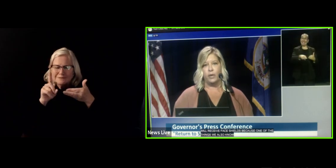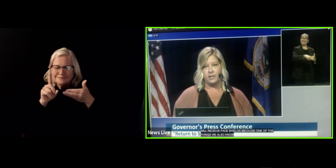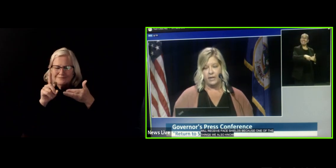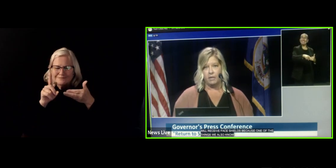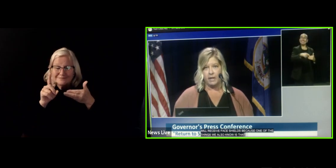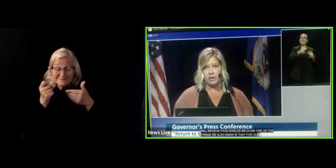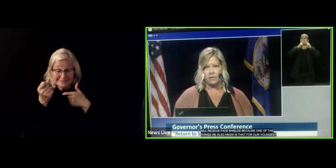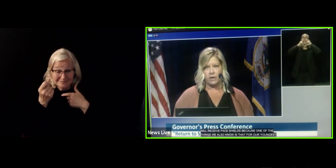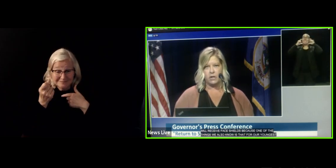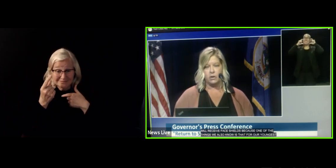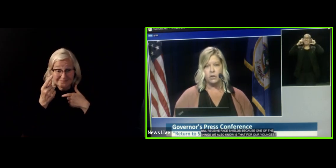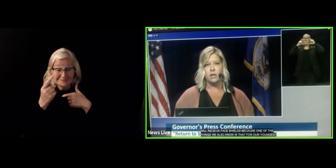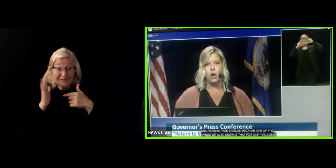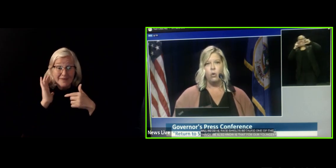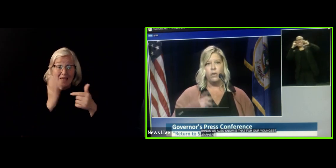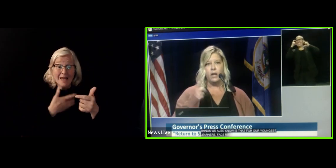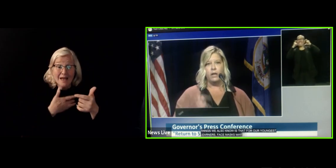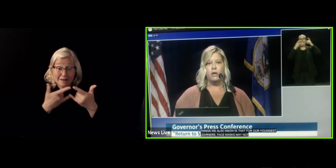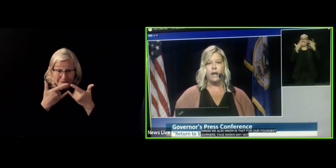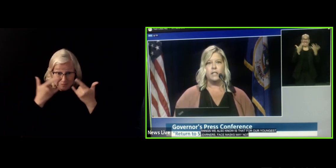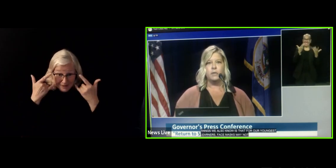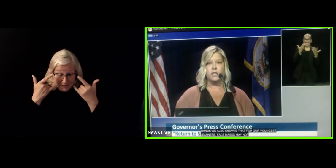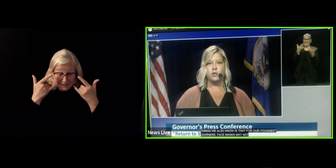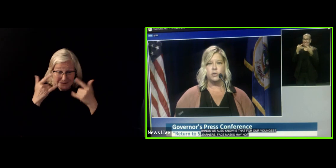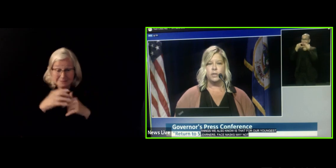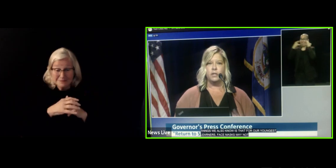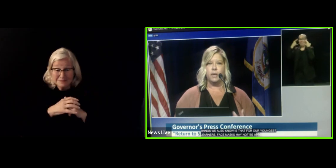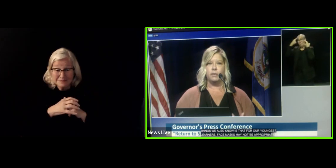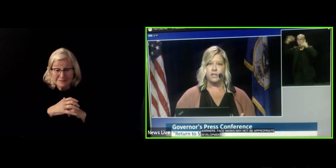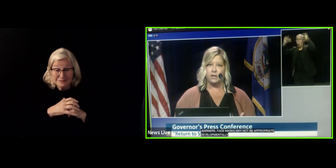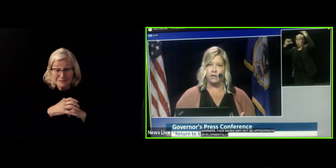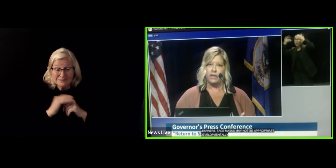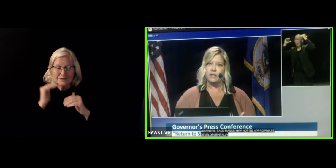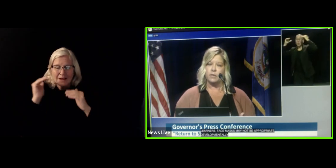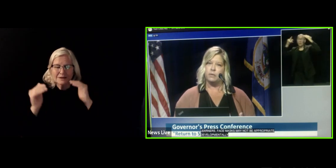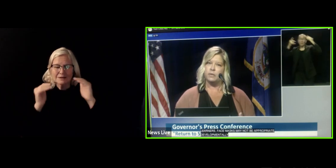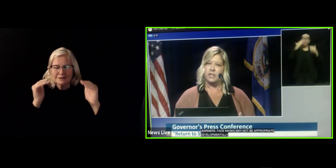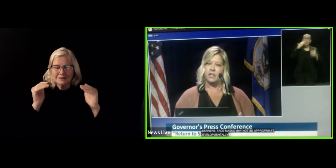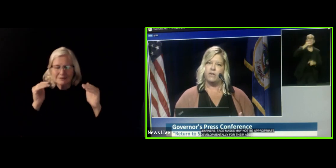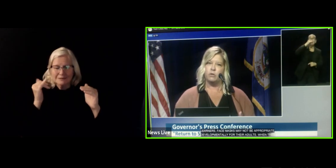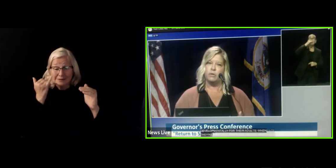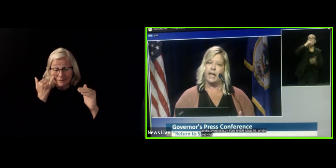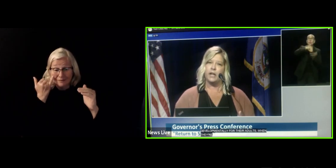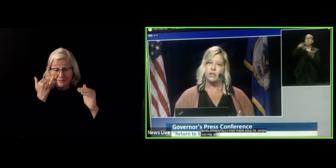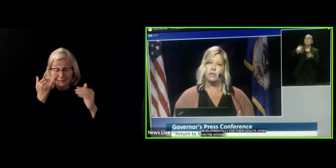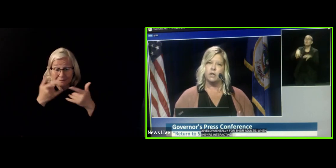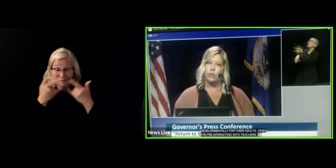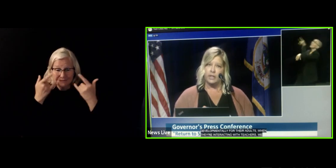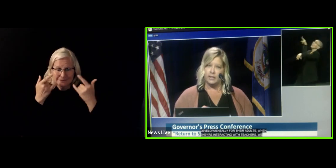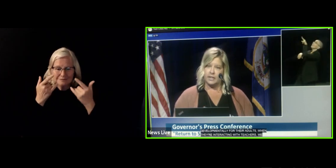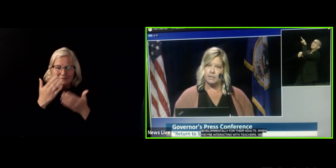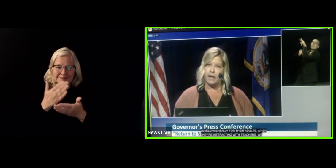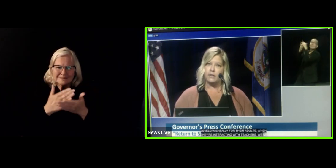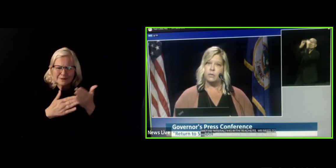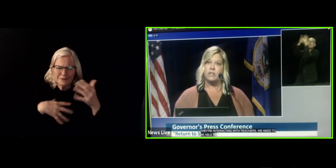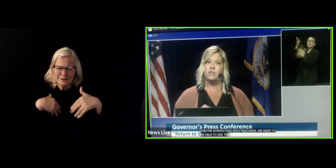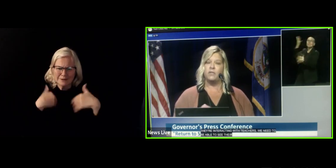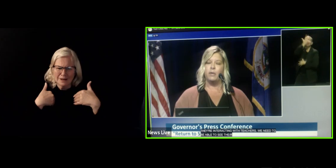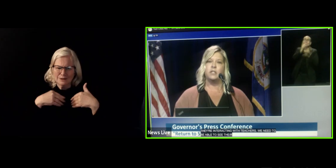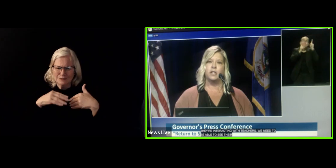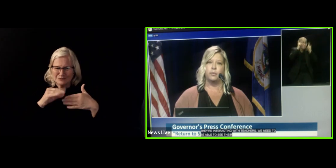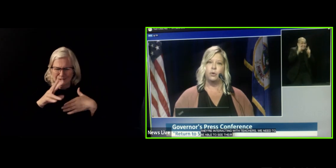appropriate developmentally for their adults. When they are interacting with teachers, we need to be able to see their faces, be able to see their facial reactions. We need to see smiles, and